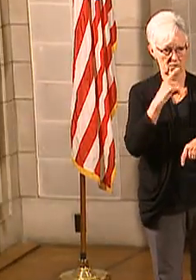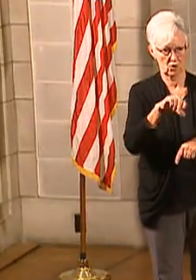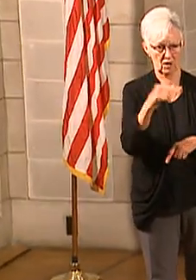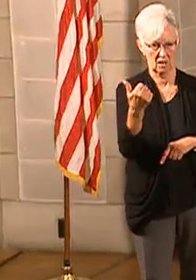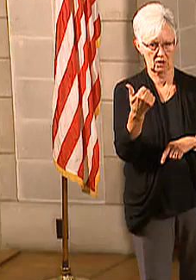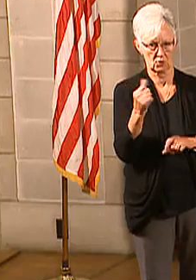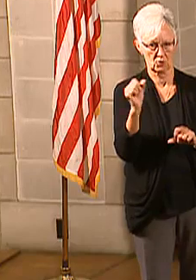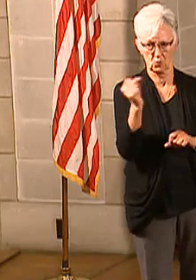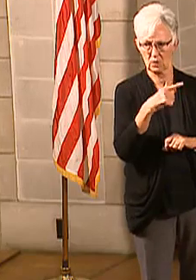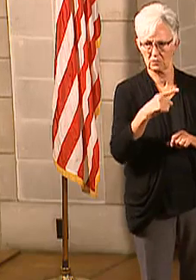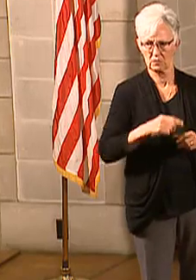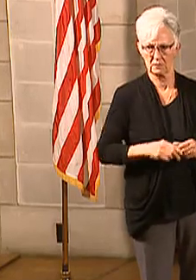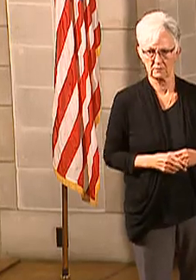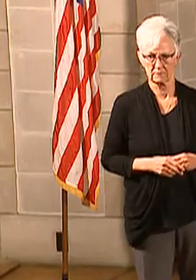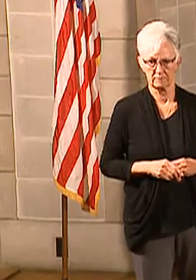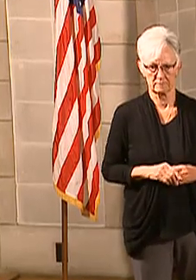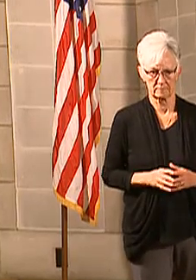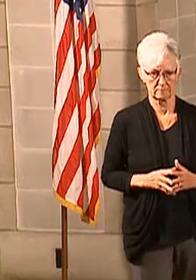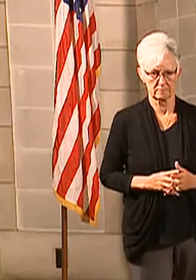got them.